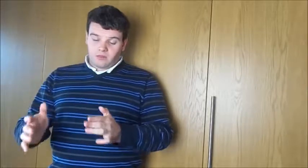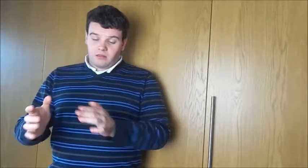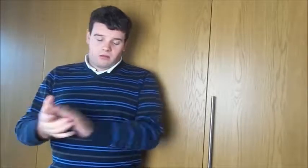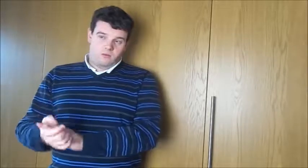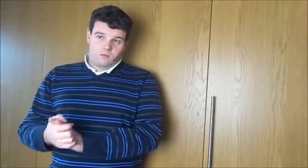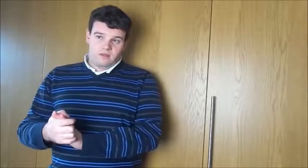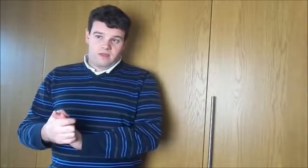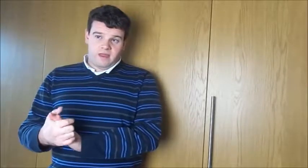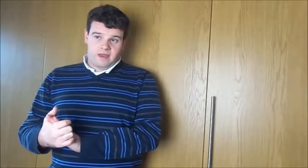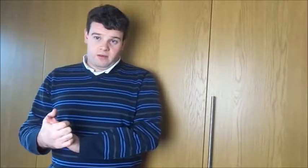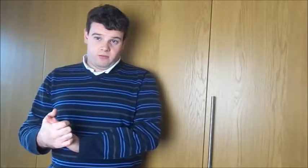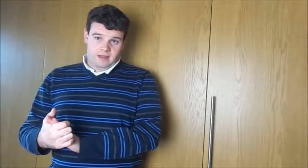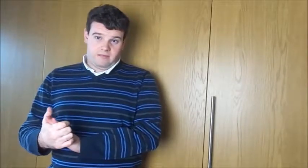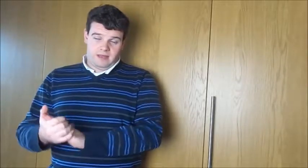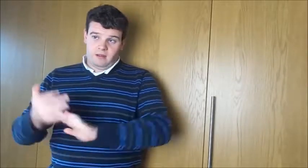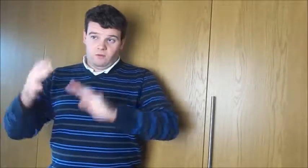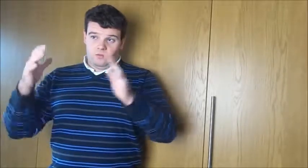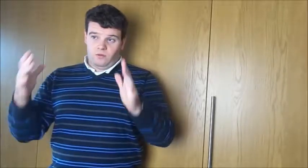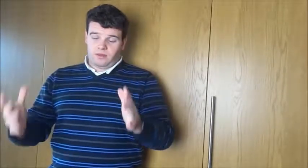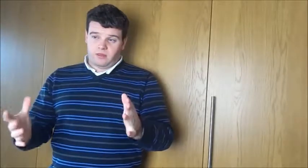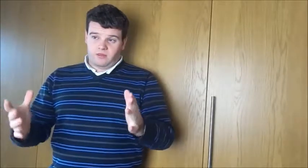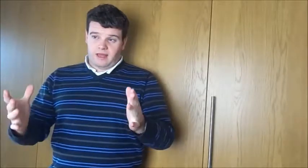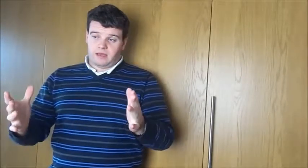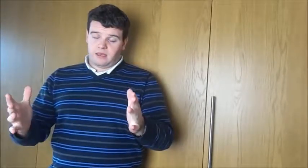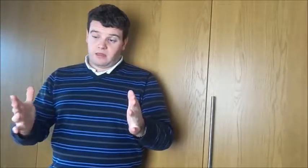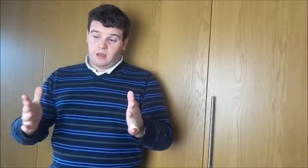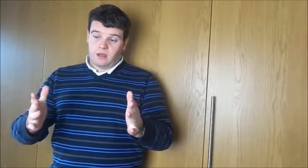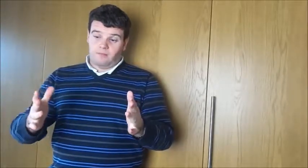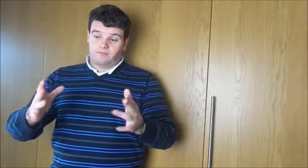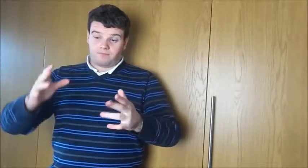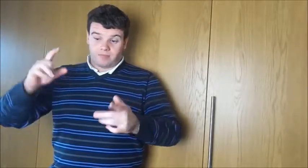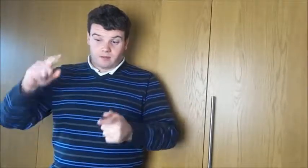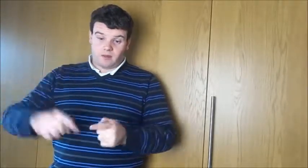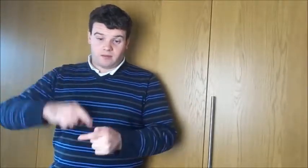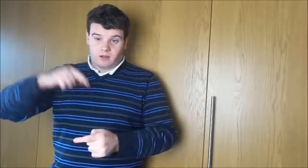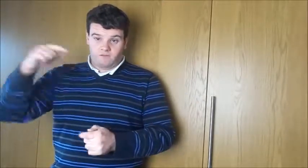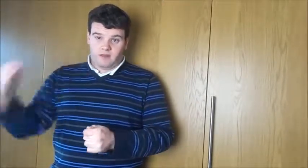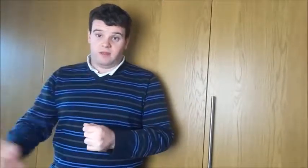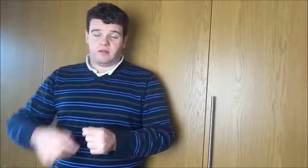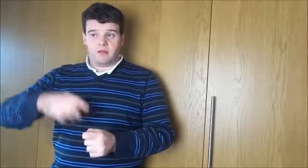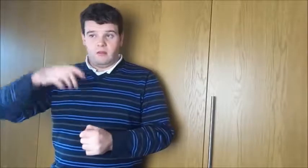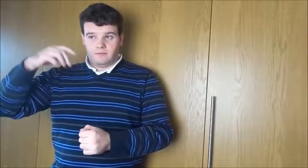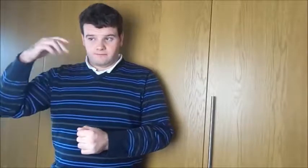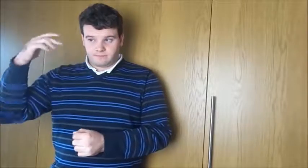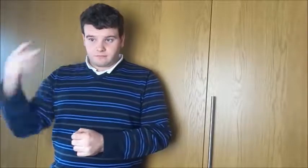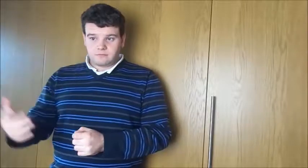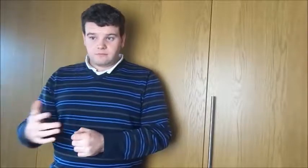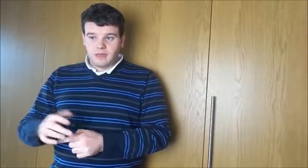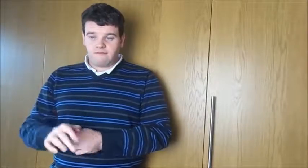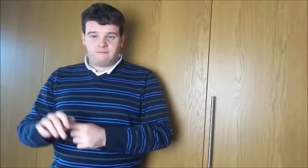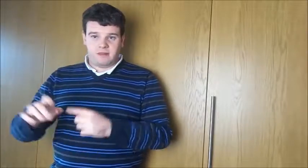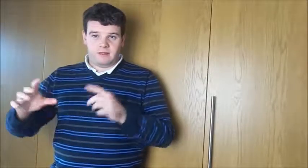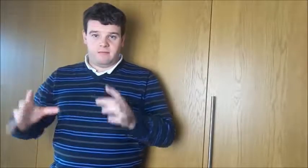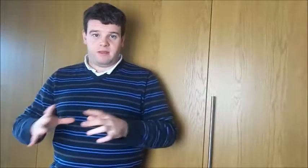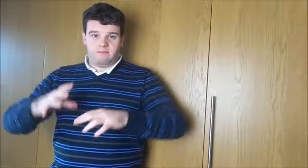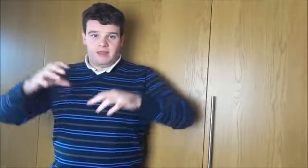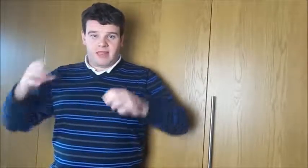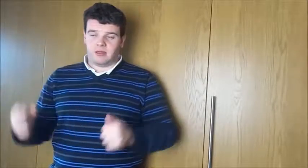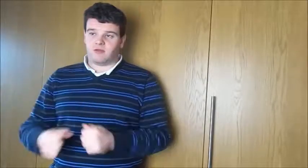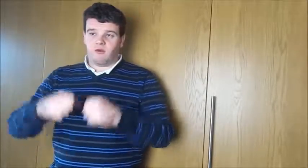So what then ended up happening was that, like I say, over the years, everything seemed to be getting stronger